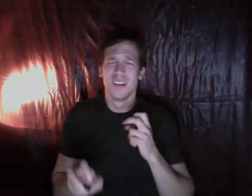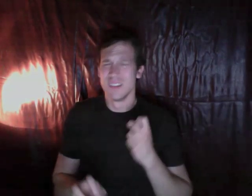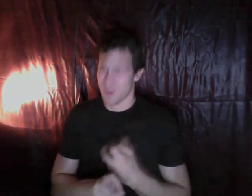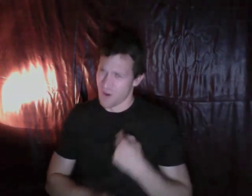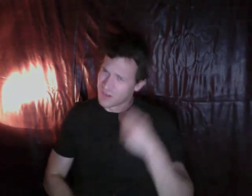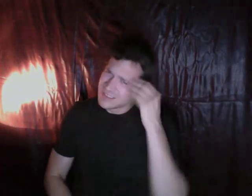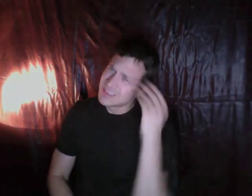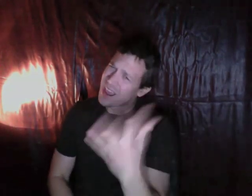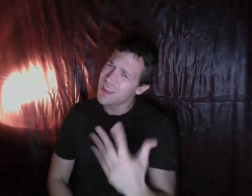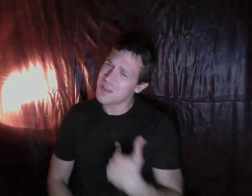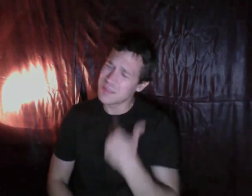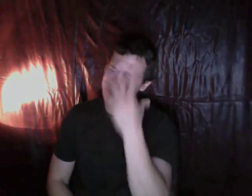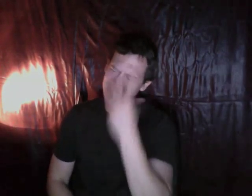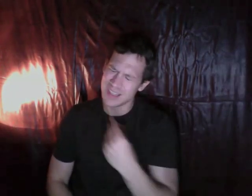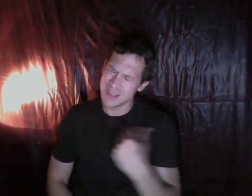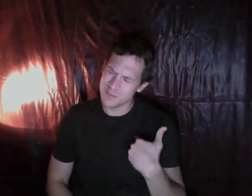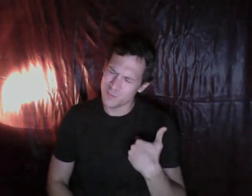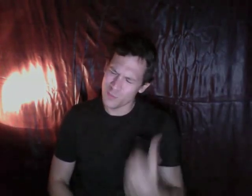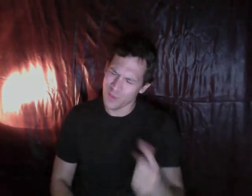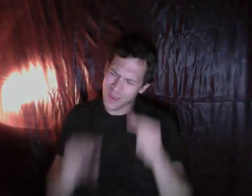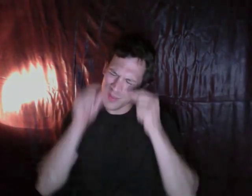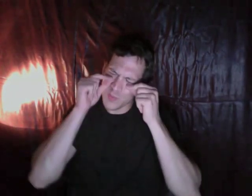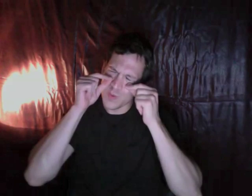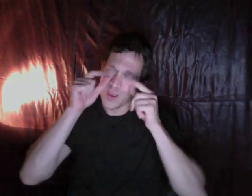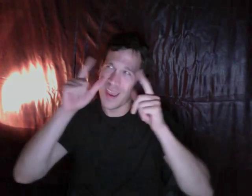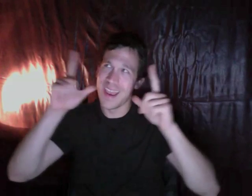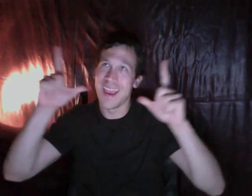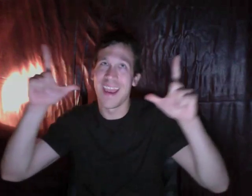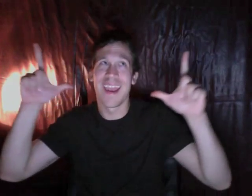It's hard to say that I'd rather stay awake when